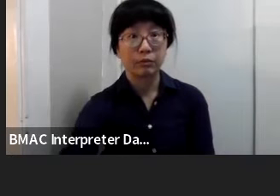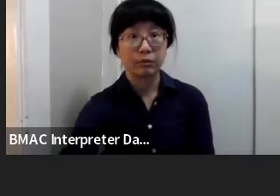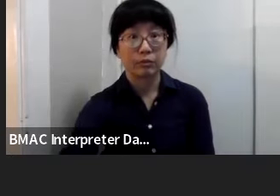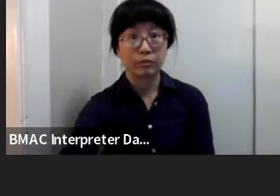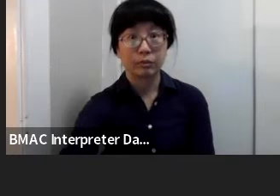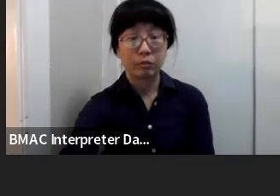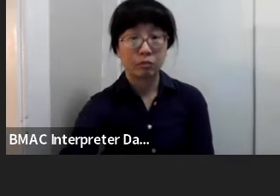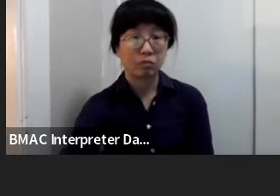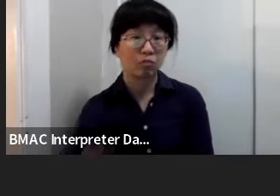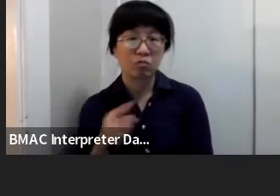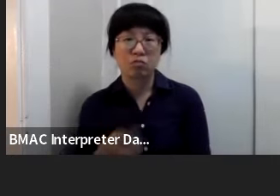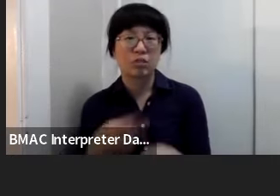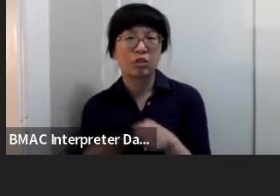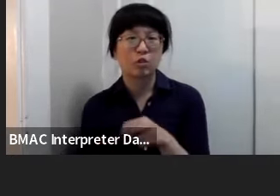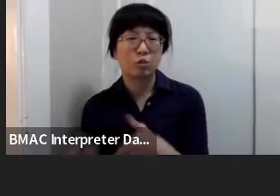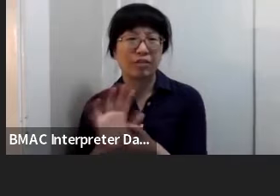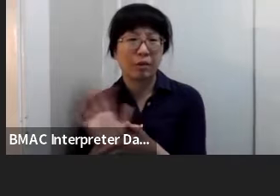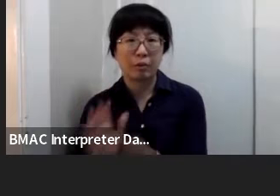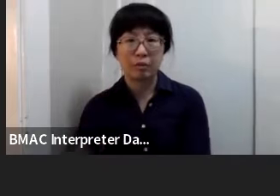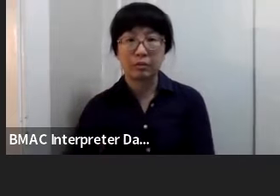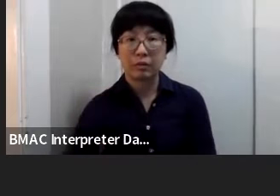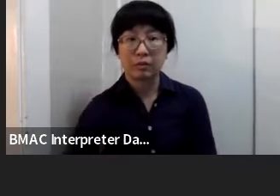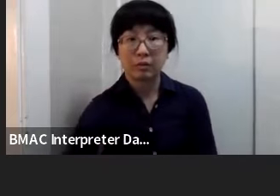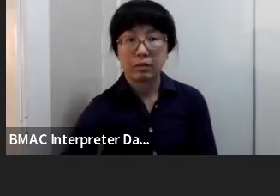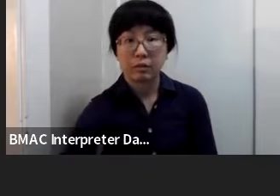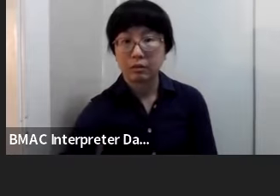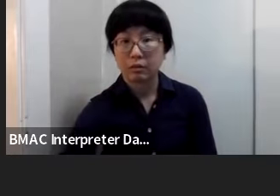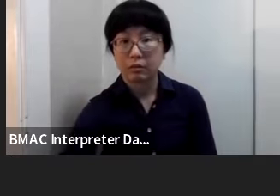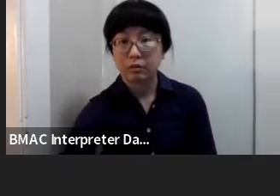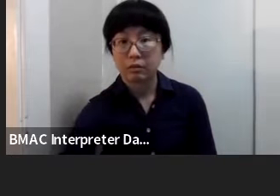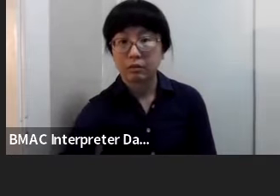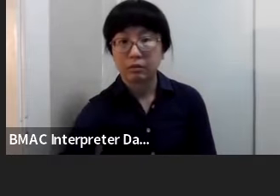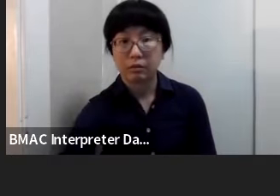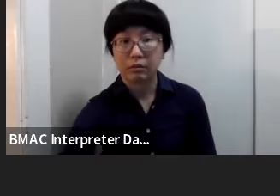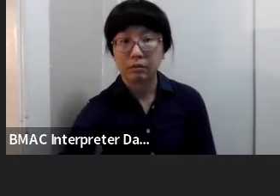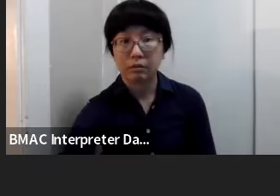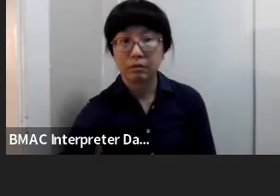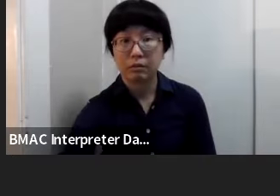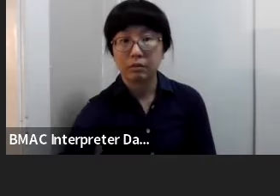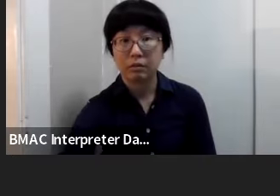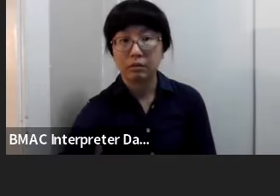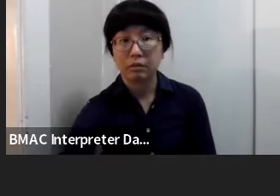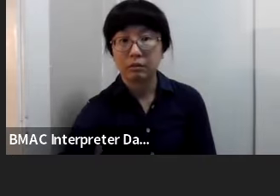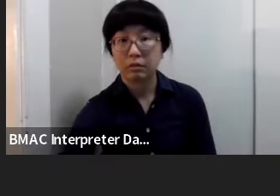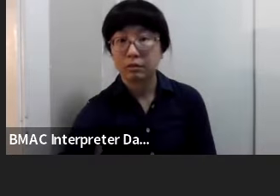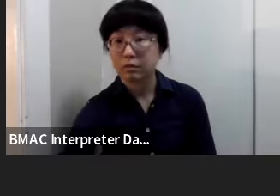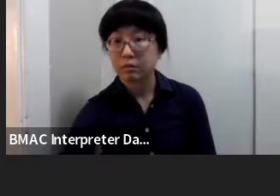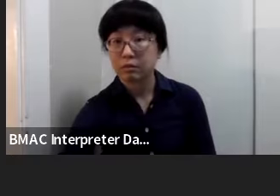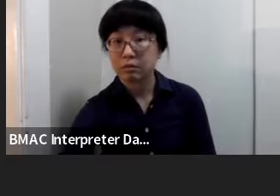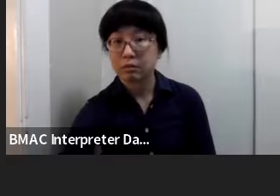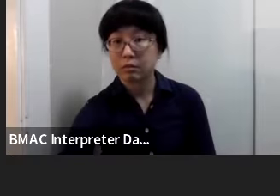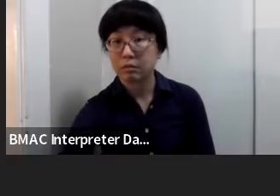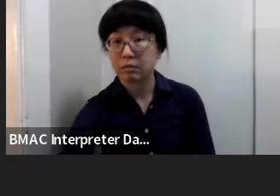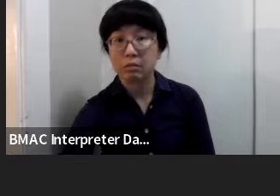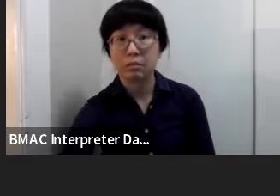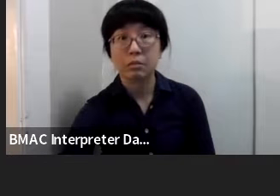So I'll have a short video to get started. Hi, I'm Megan, and I'm an SI leader. Let's talk about supplemental instruction, or